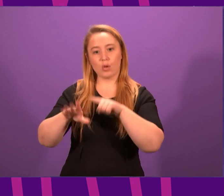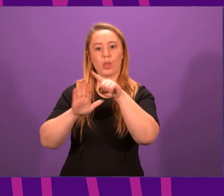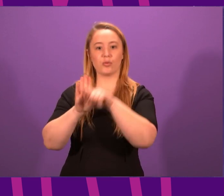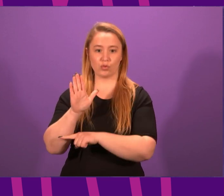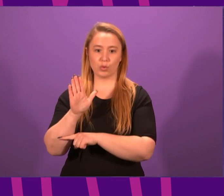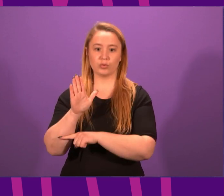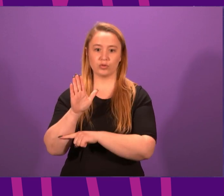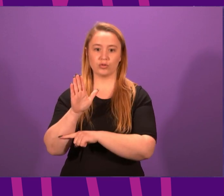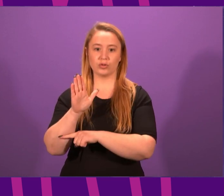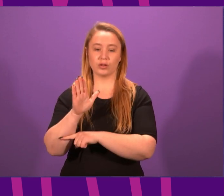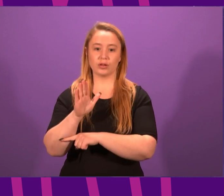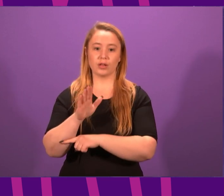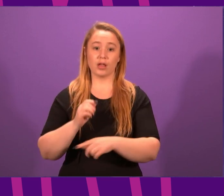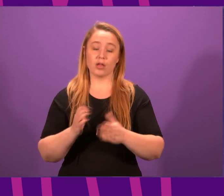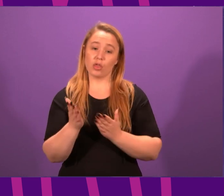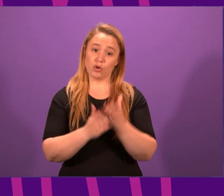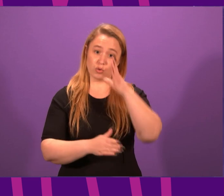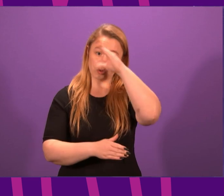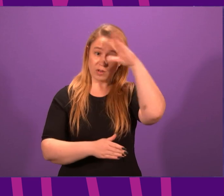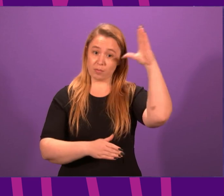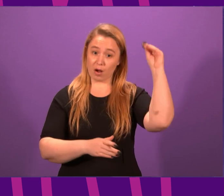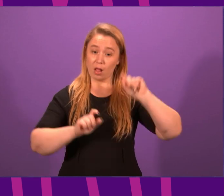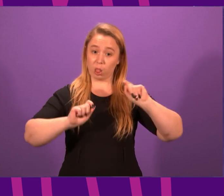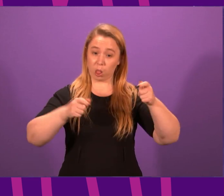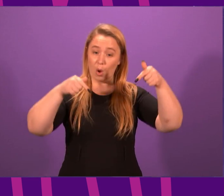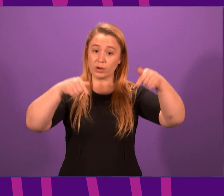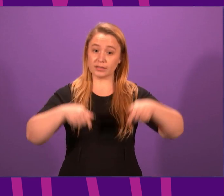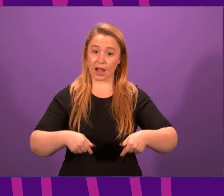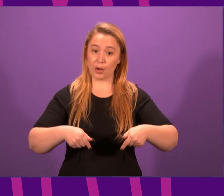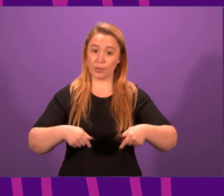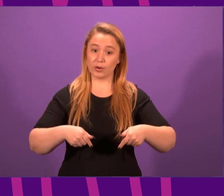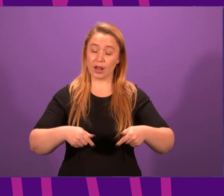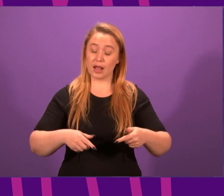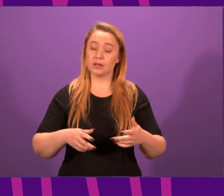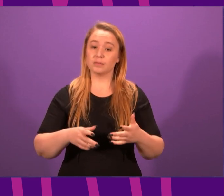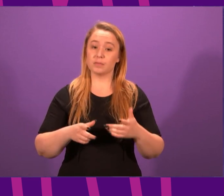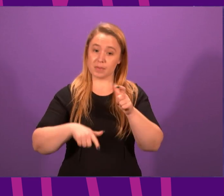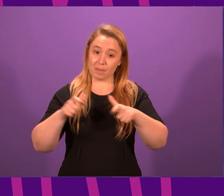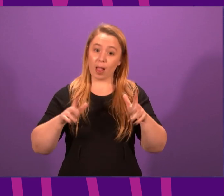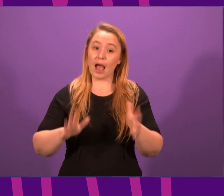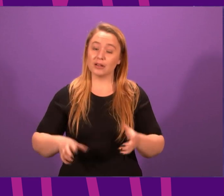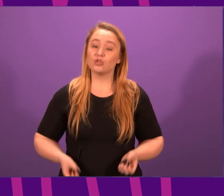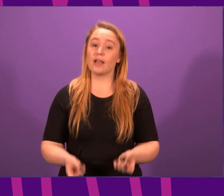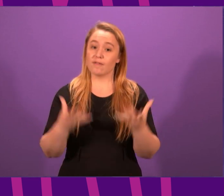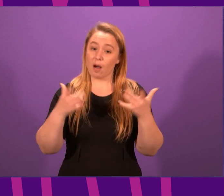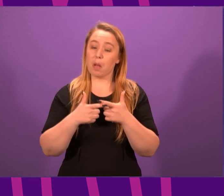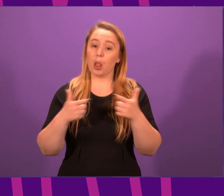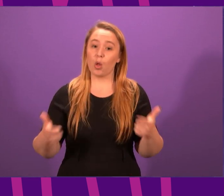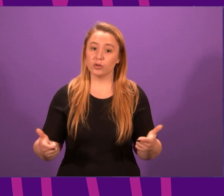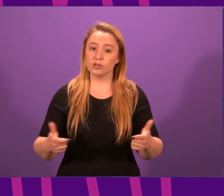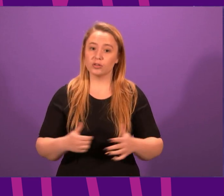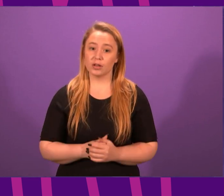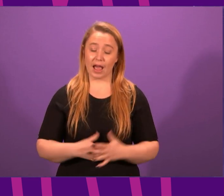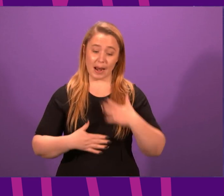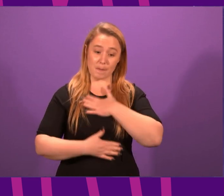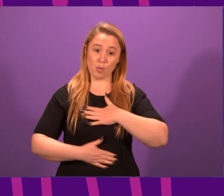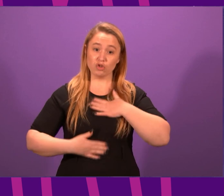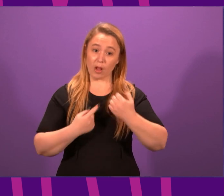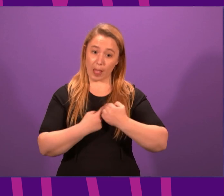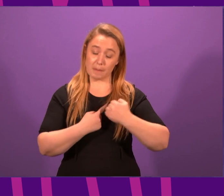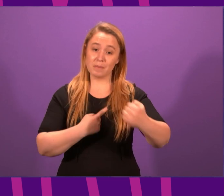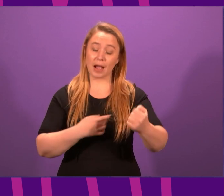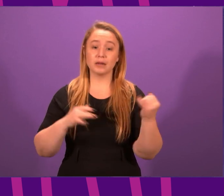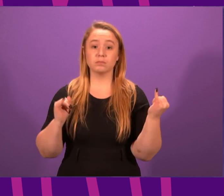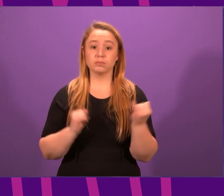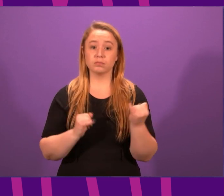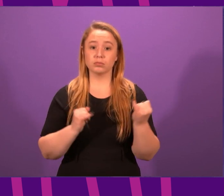bring levels of the virus down over the summer. The emotional and economic blows of this virus are terrible. But people understood that